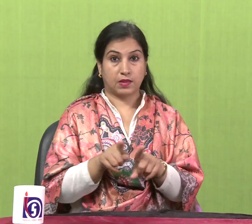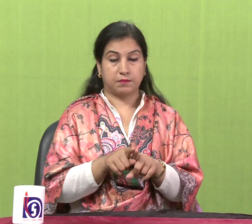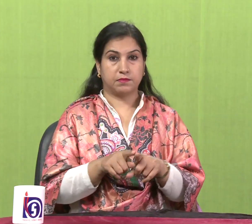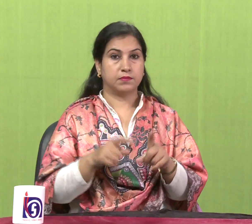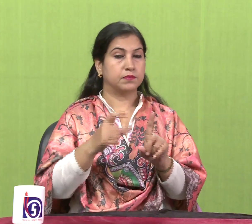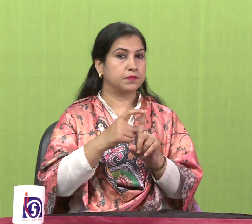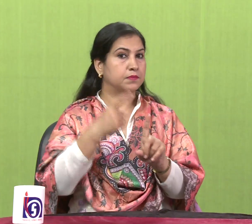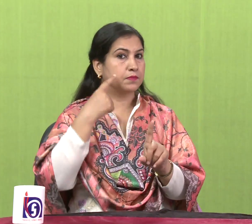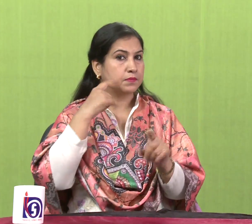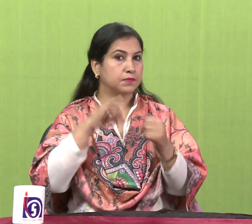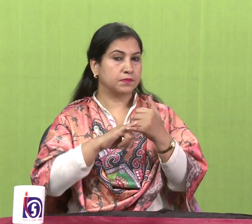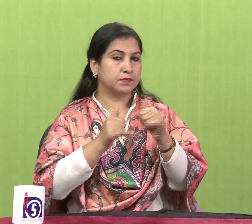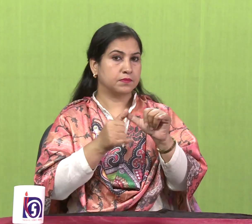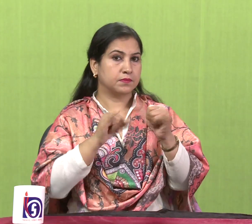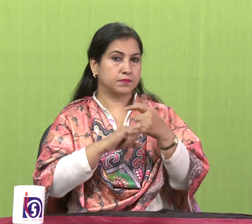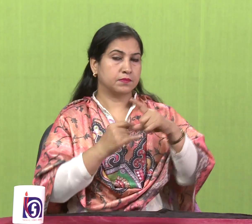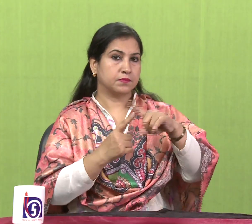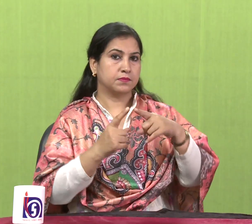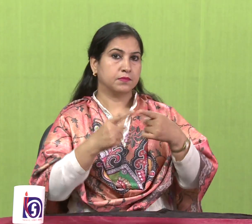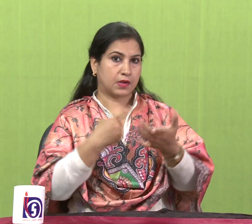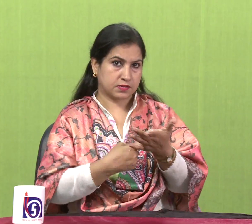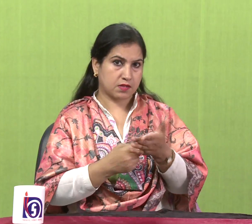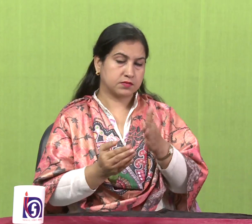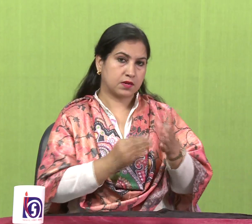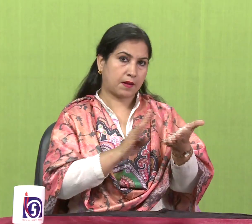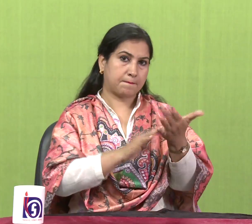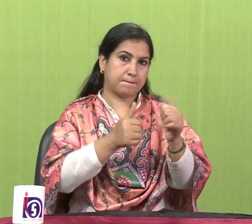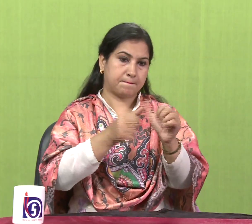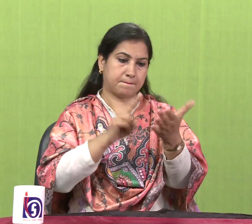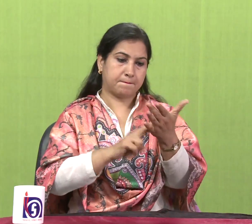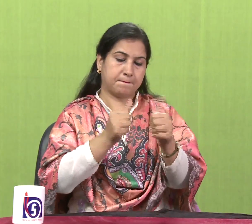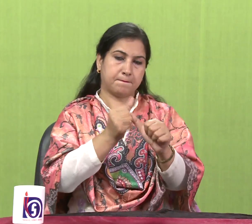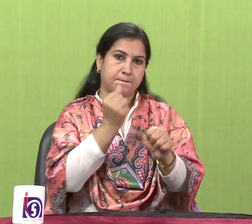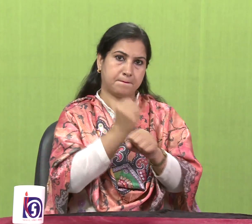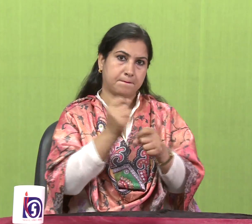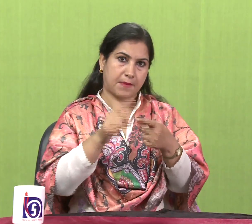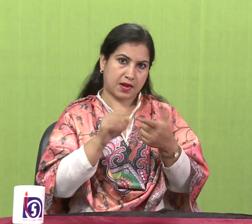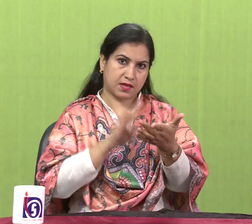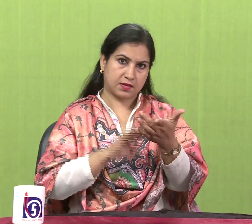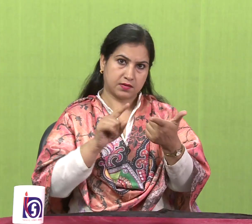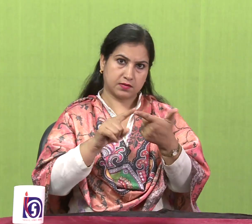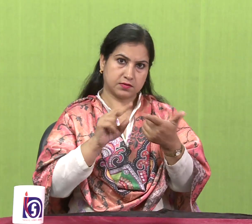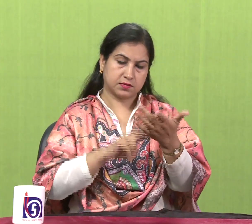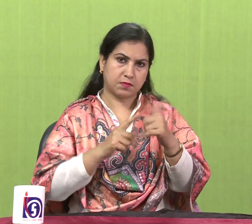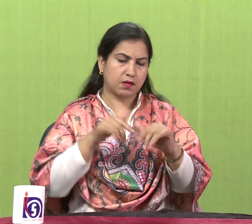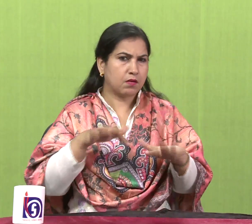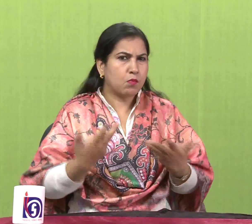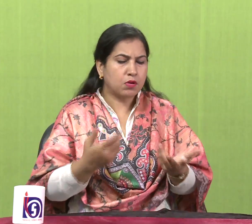Disaster management is the management of resource in